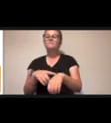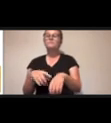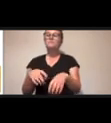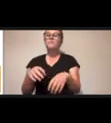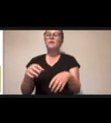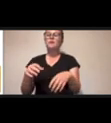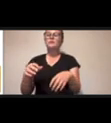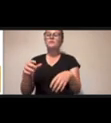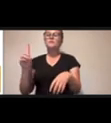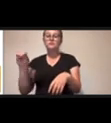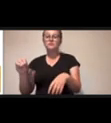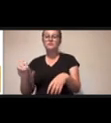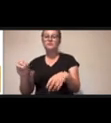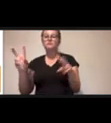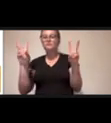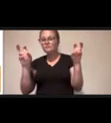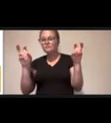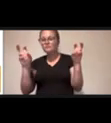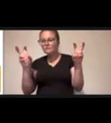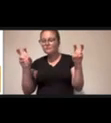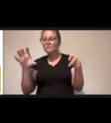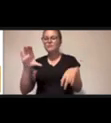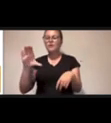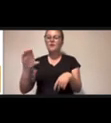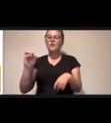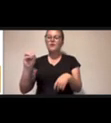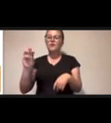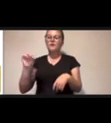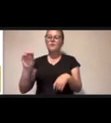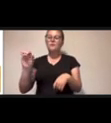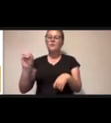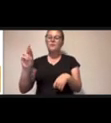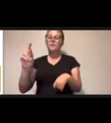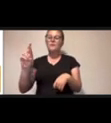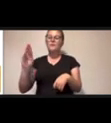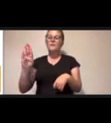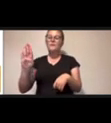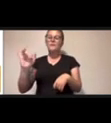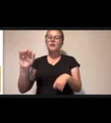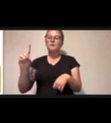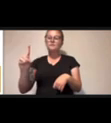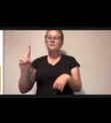substance-related comorbid disorders.